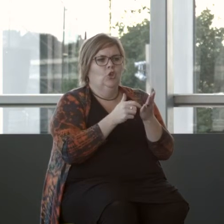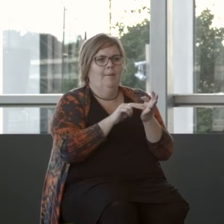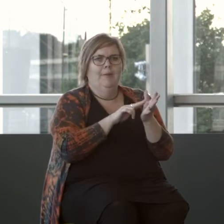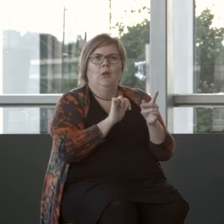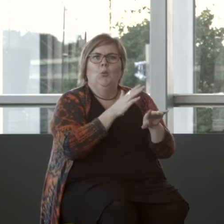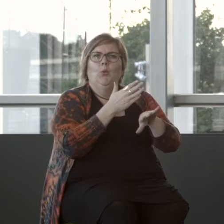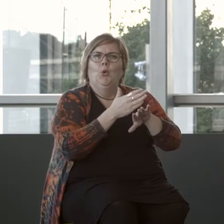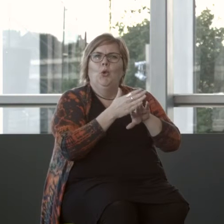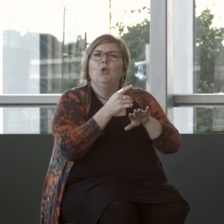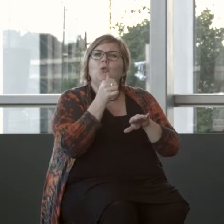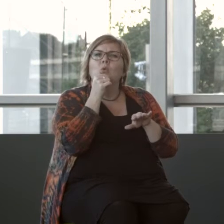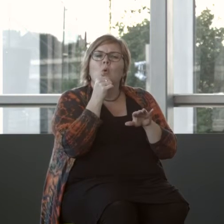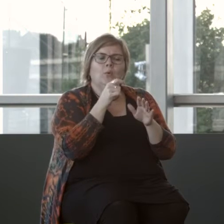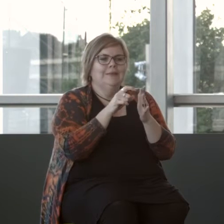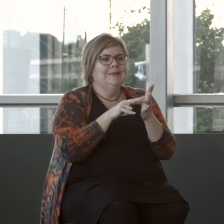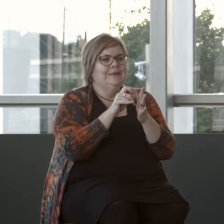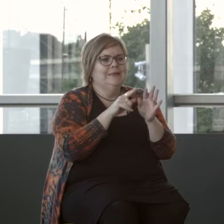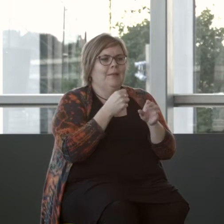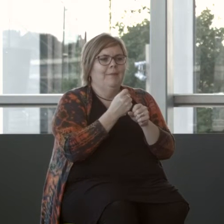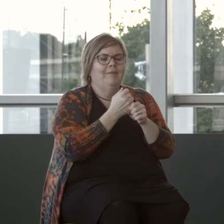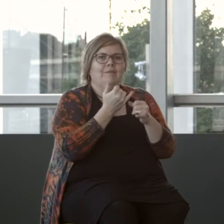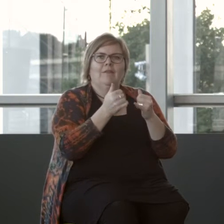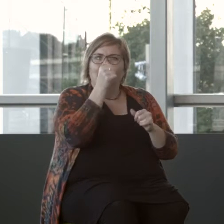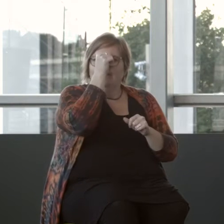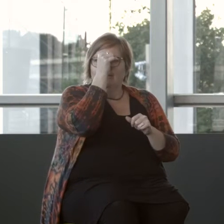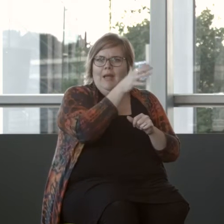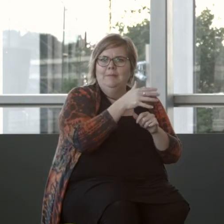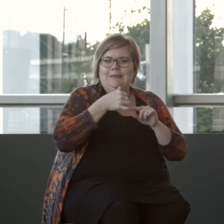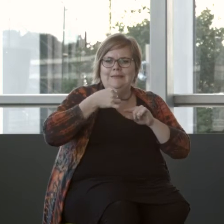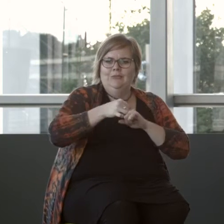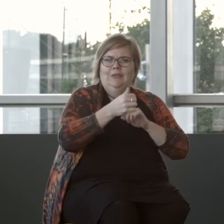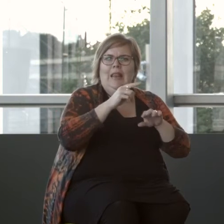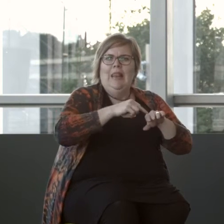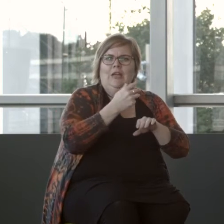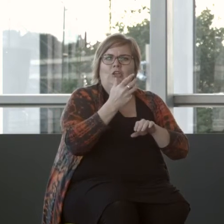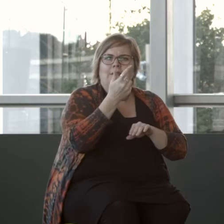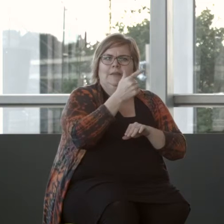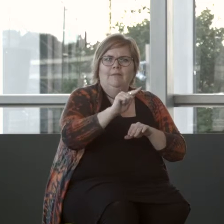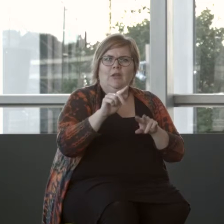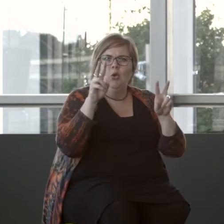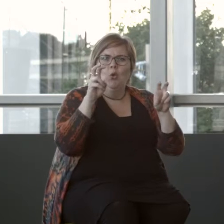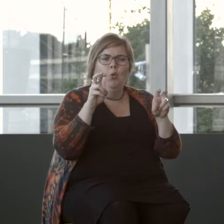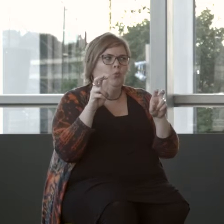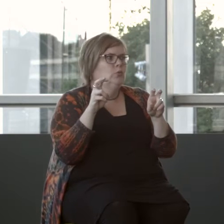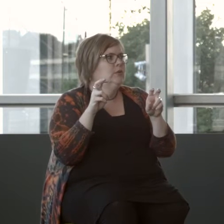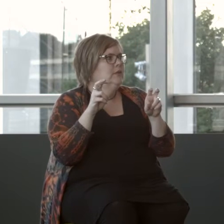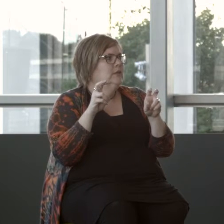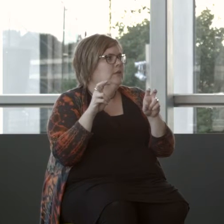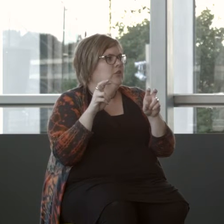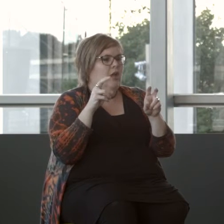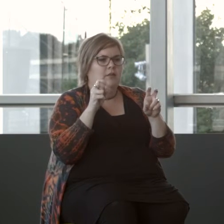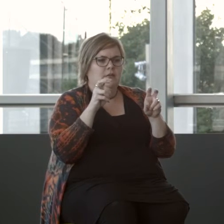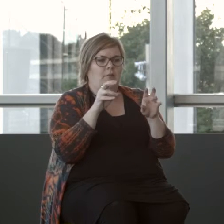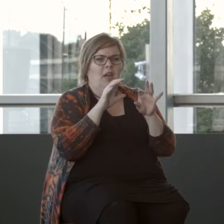know. Cindy Sherman made a famous series in the late 70s called Untitled Film Series, where